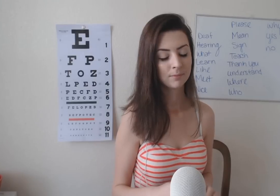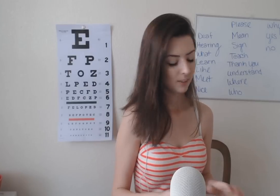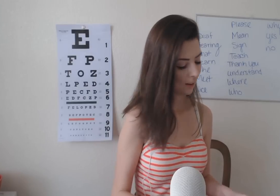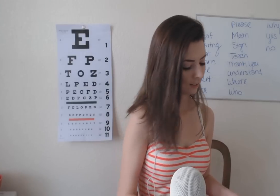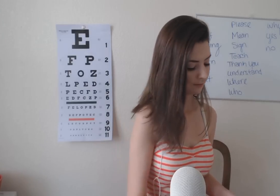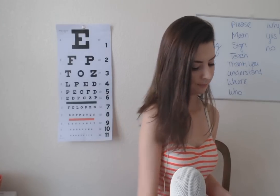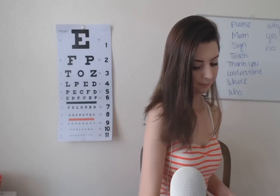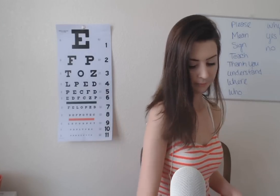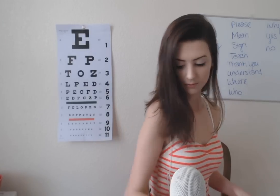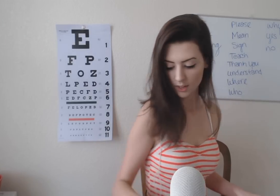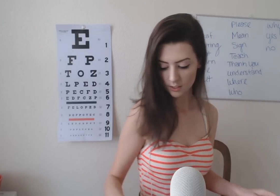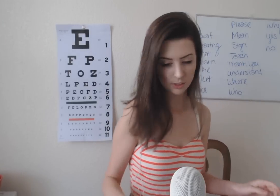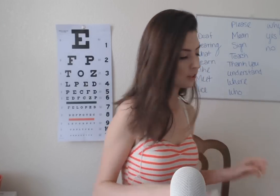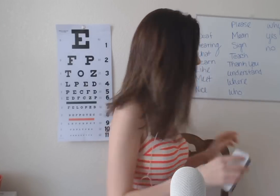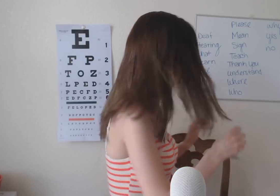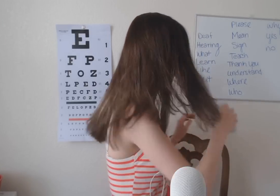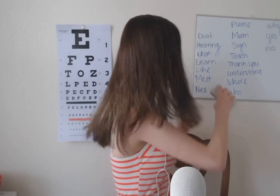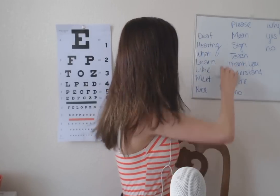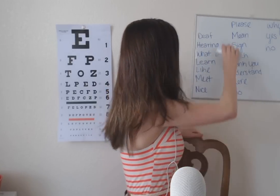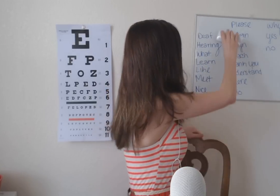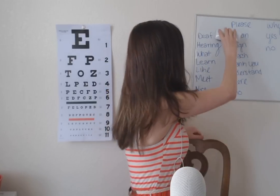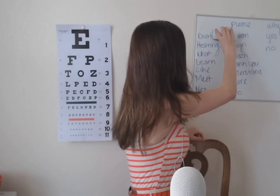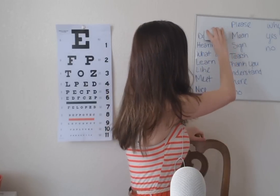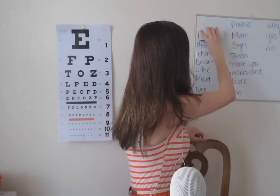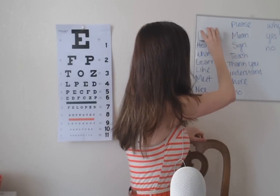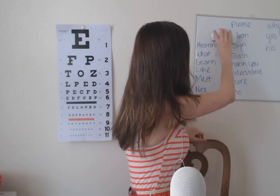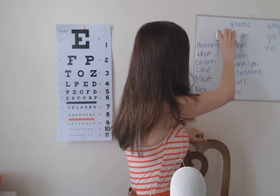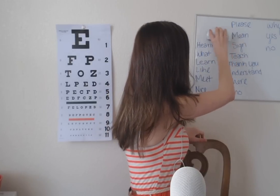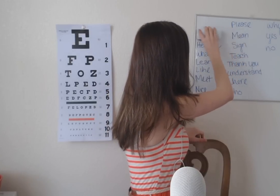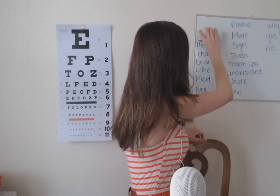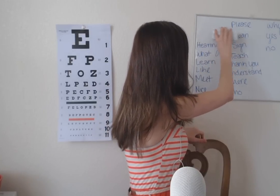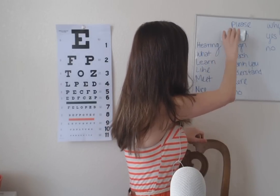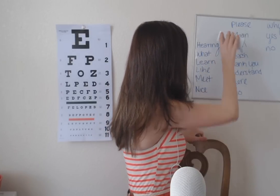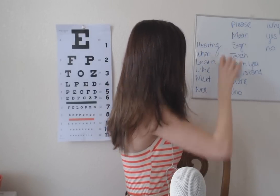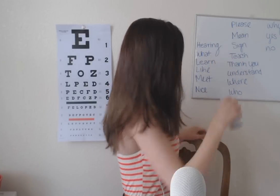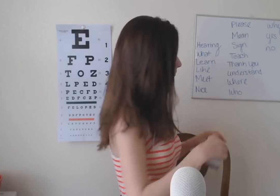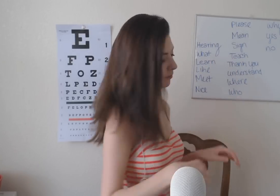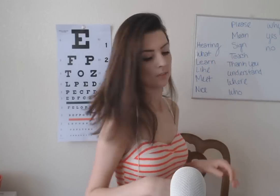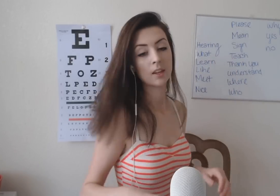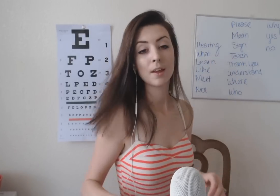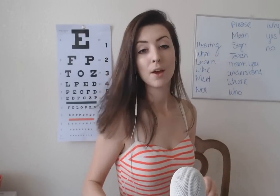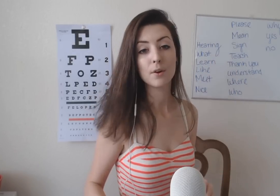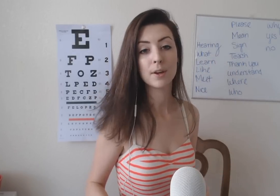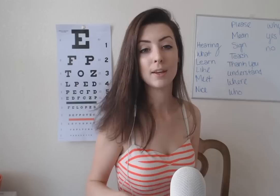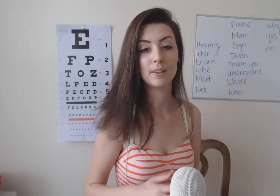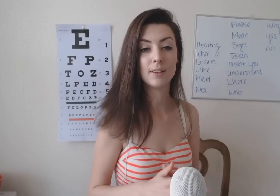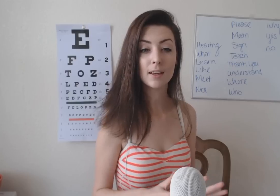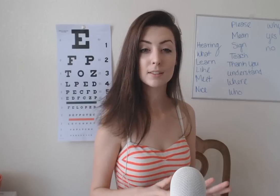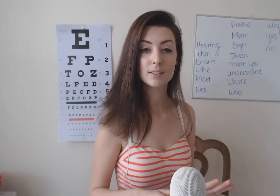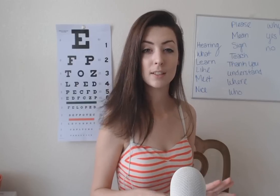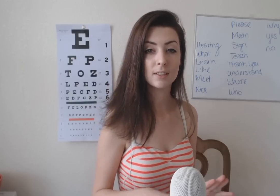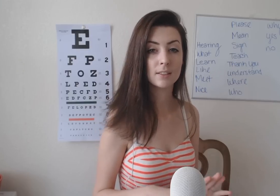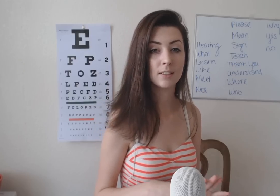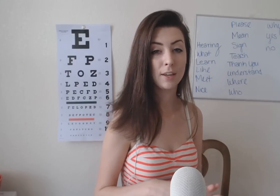Yeah. So let's go ahead and take that one off. Okay, next is